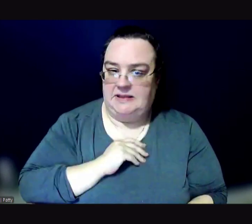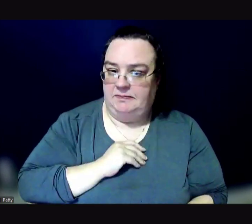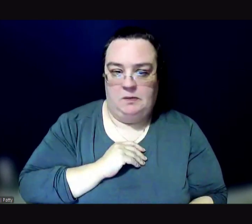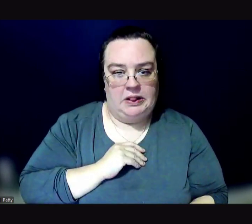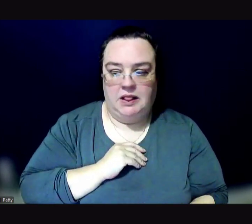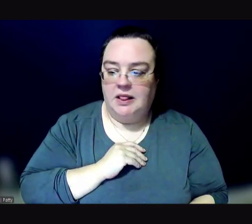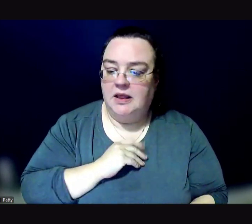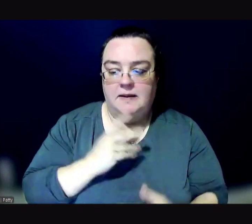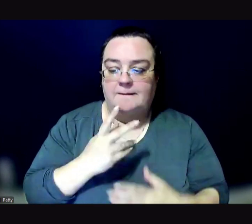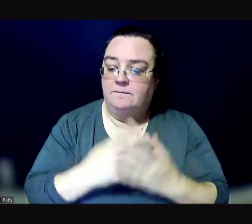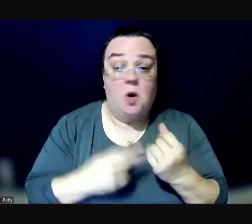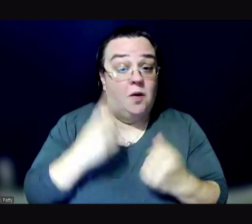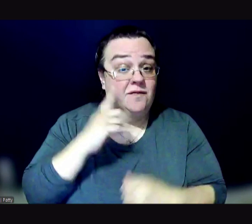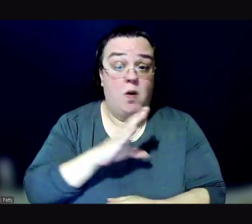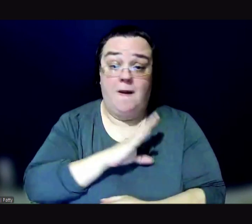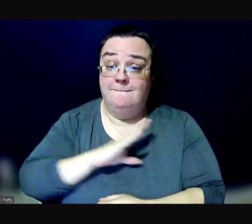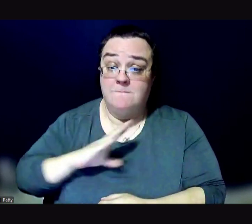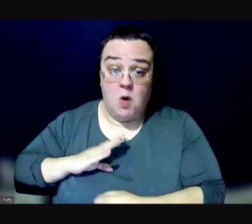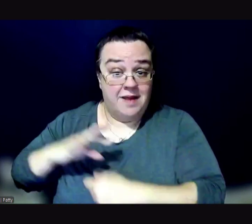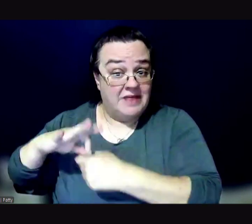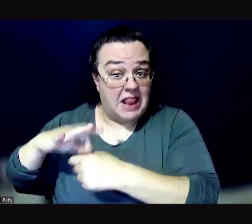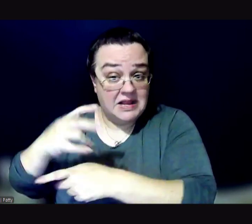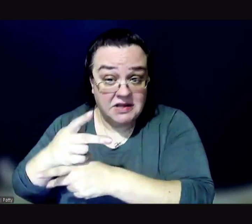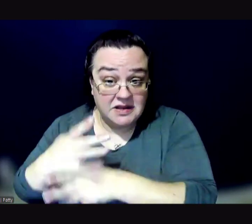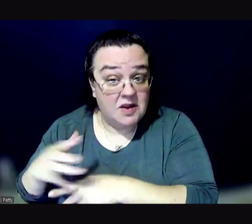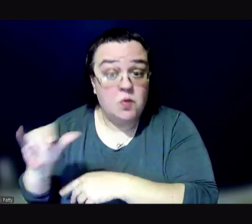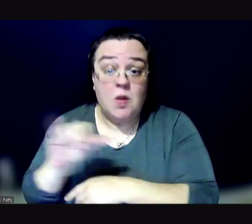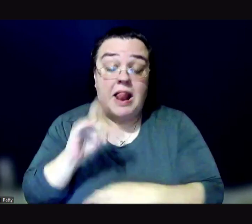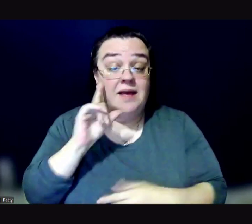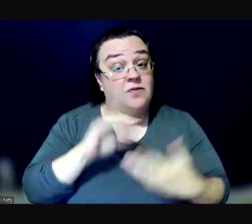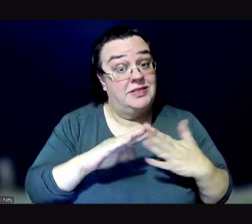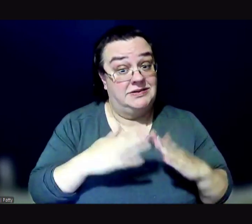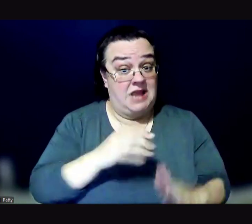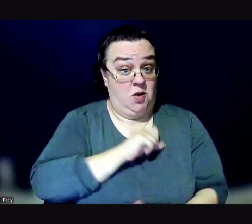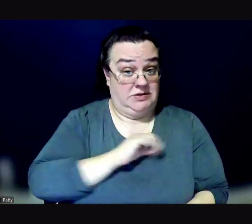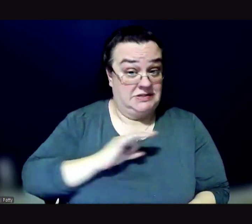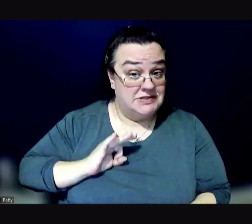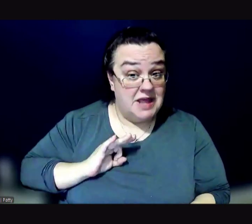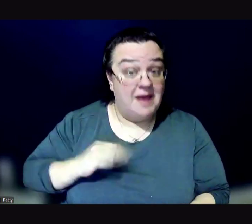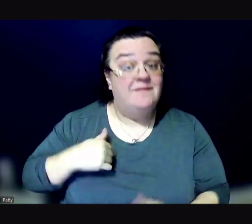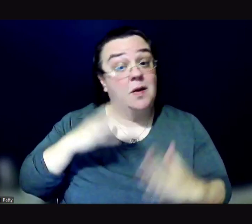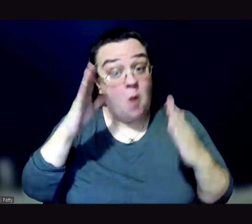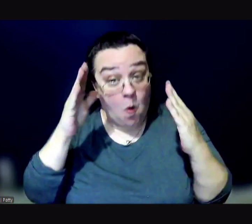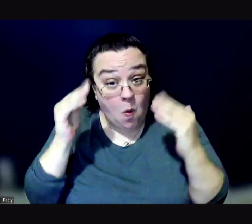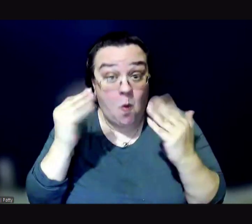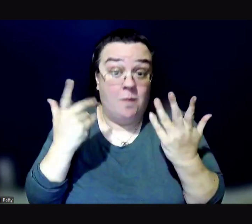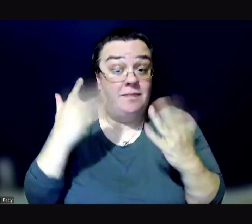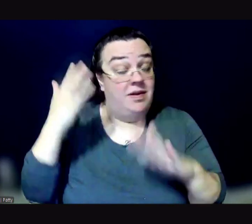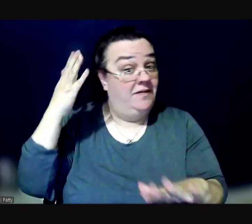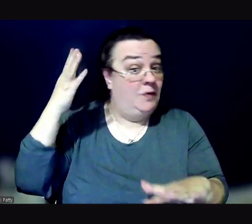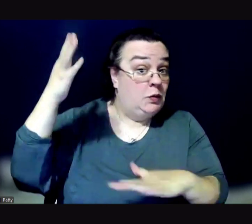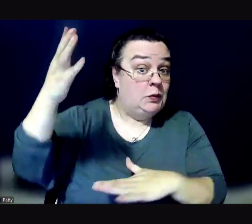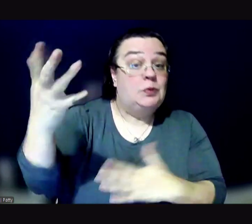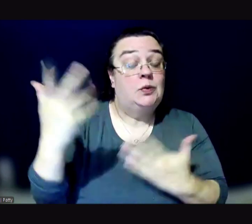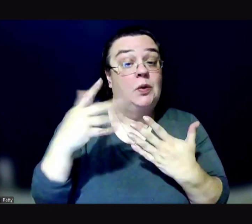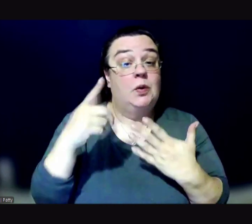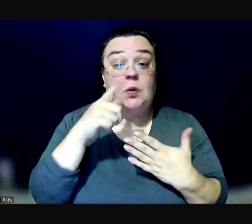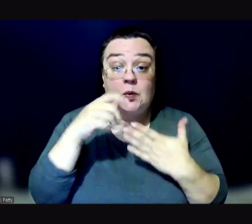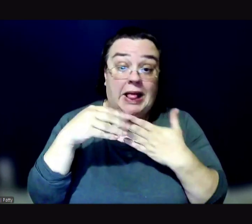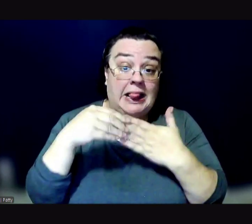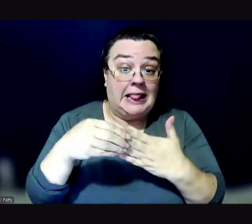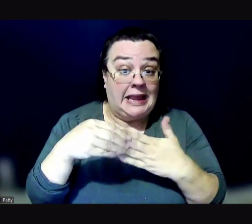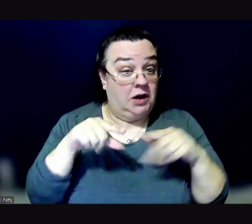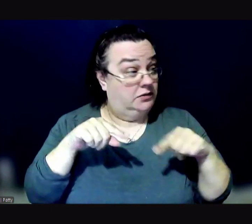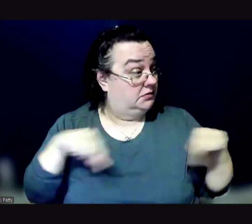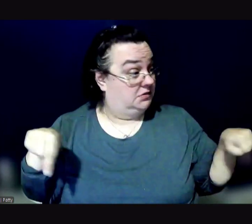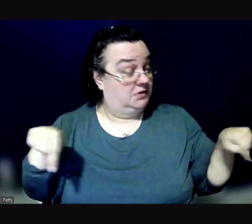both for the Board of Election Supervisors and for town staff. And I hope that in the future, leaders at this table will have the